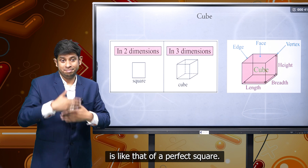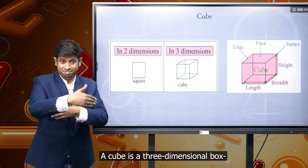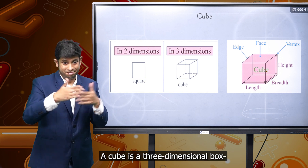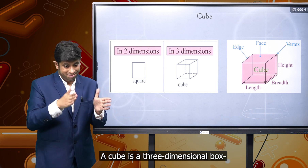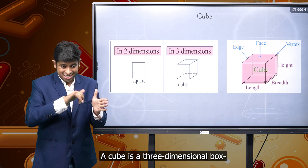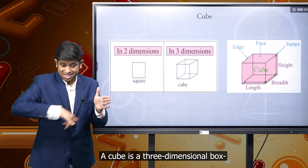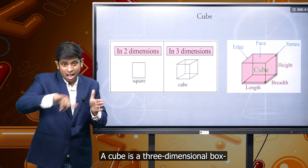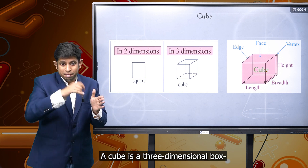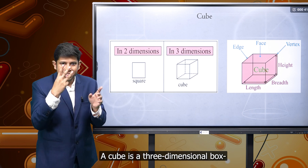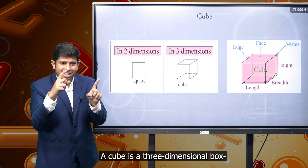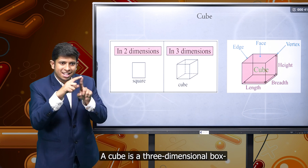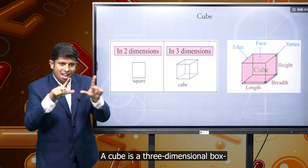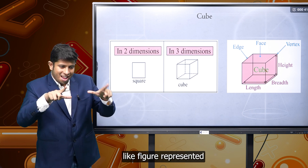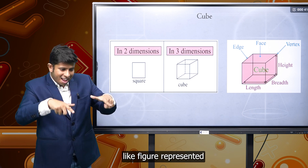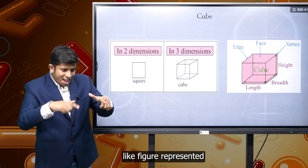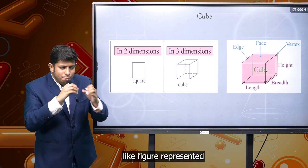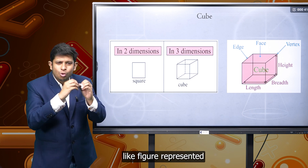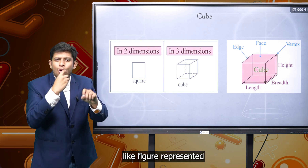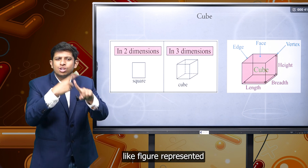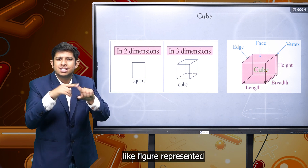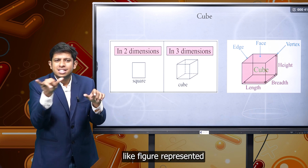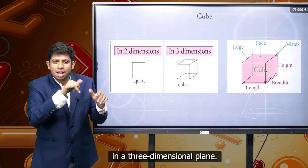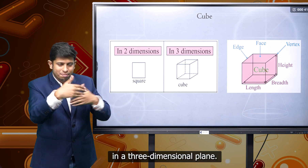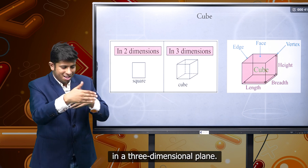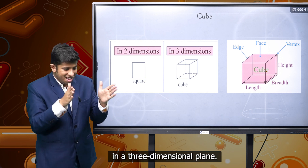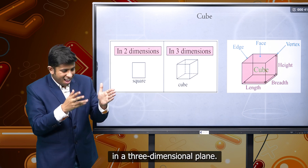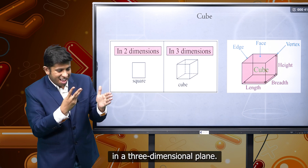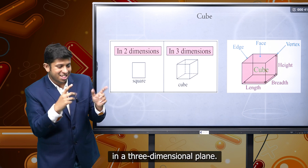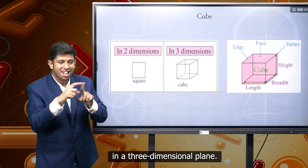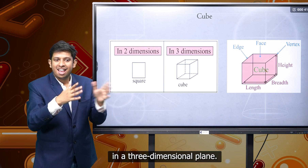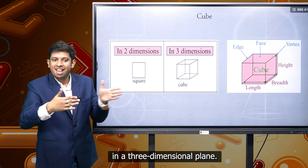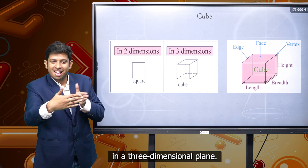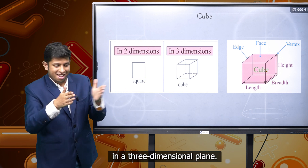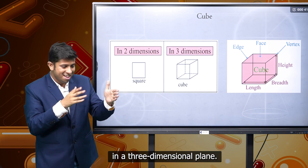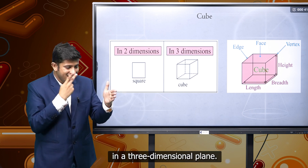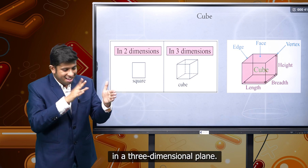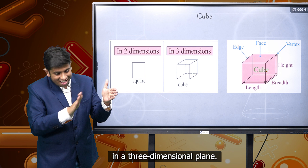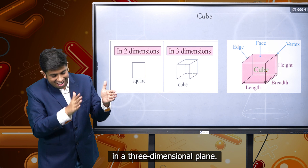A cube is a three-dimensional box-like figure represented in a three-dimensional plane.